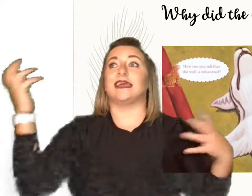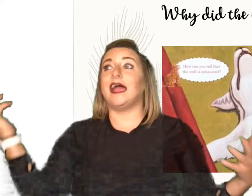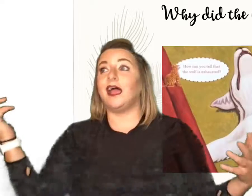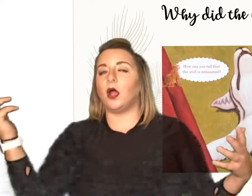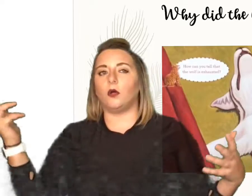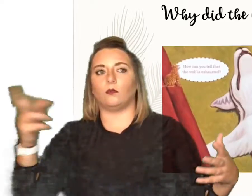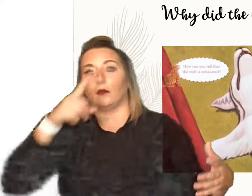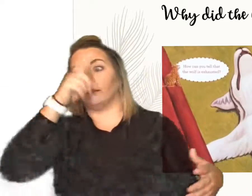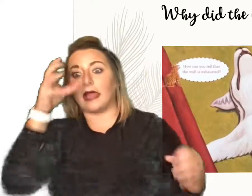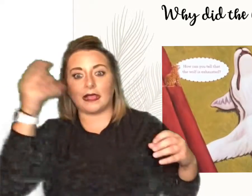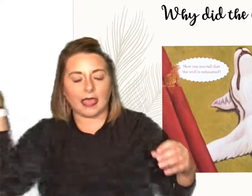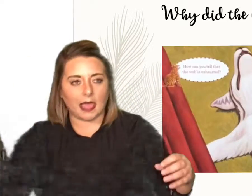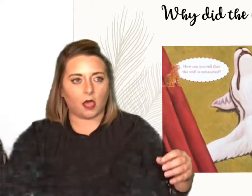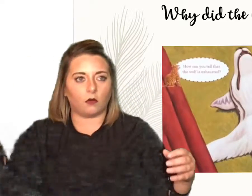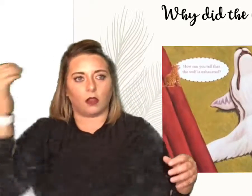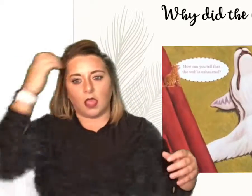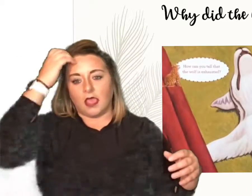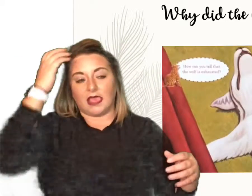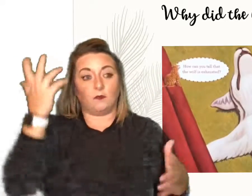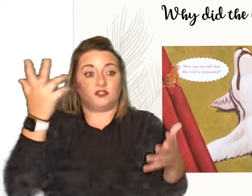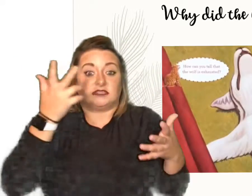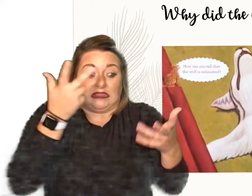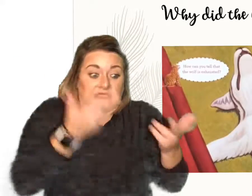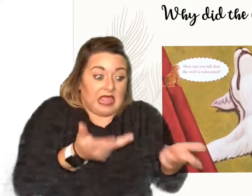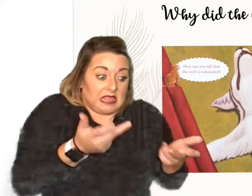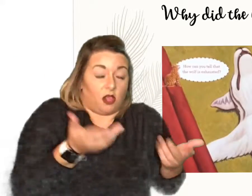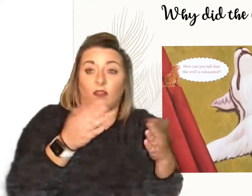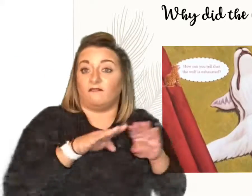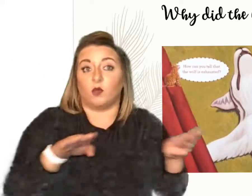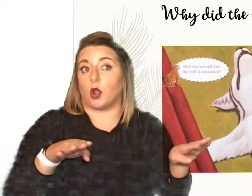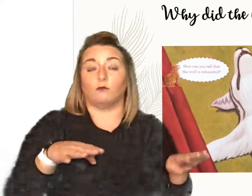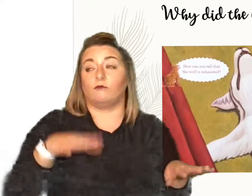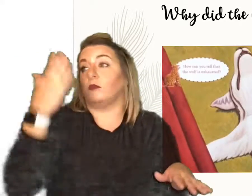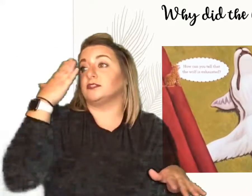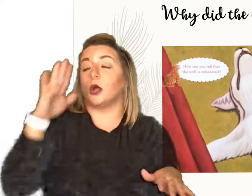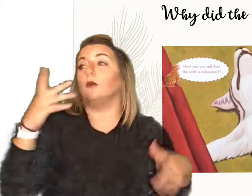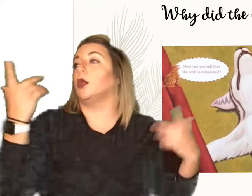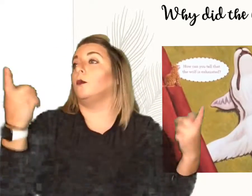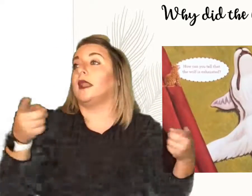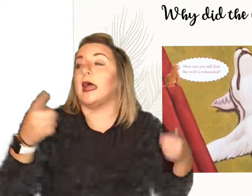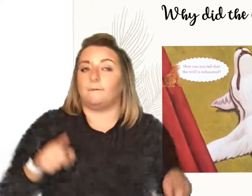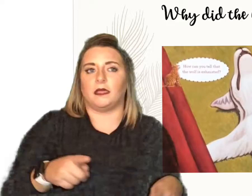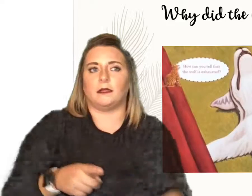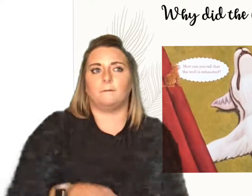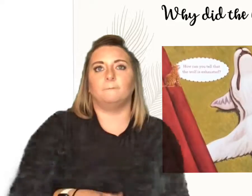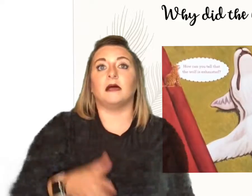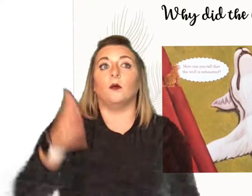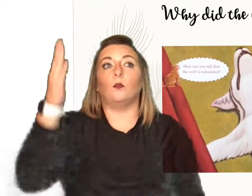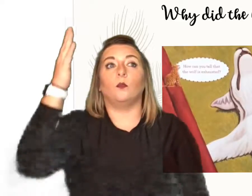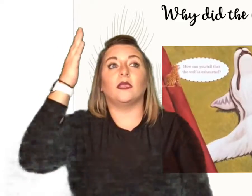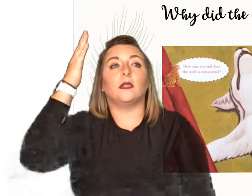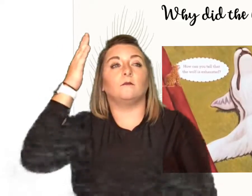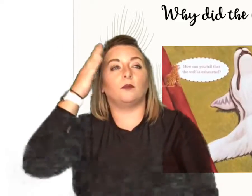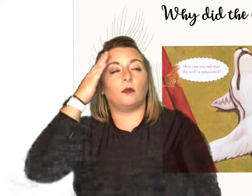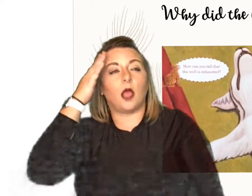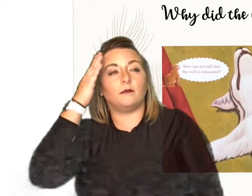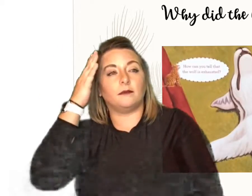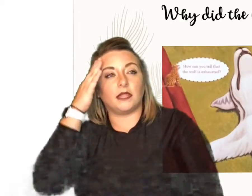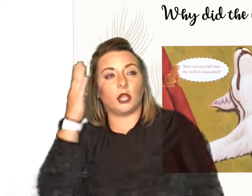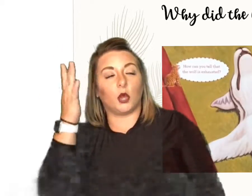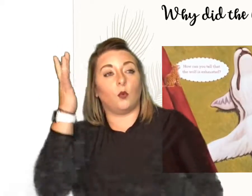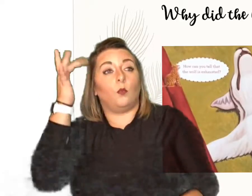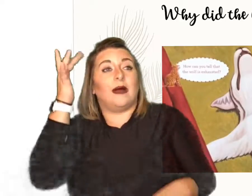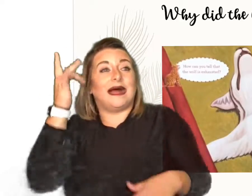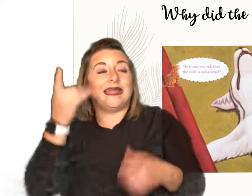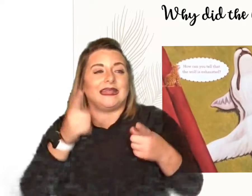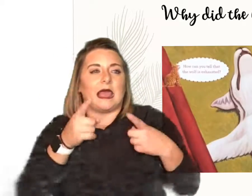or pass out or black out? He was just laying on the floor. We don't know what happened, but we can